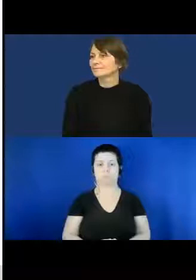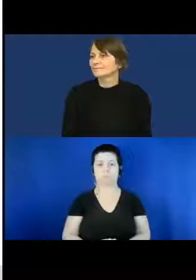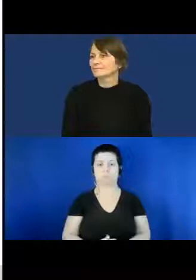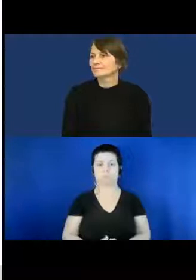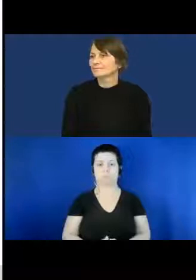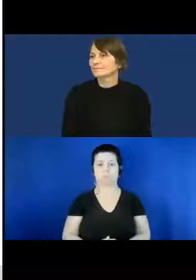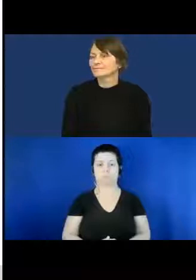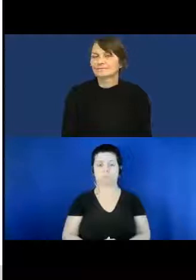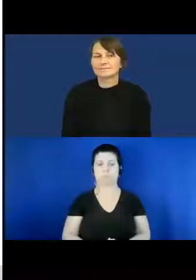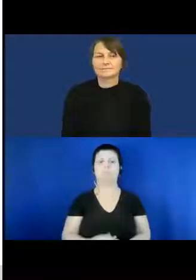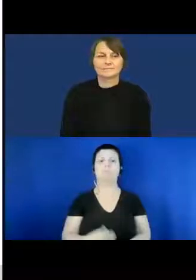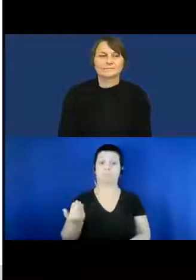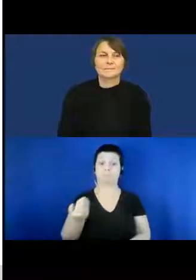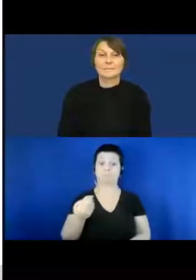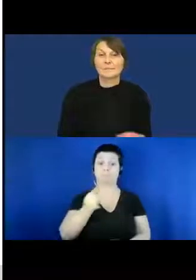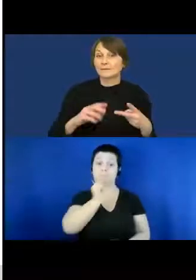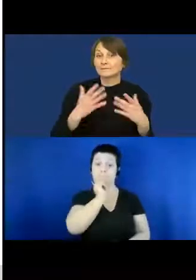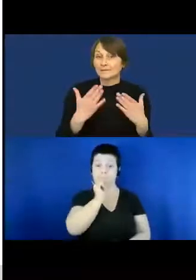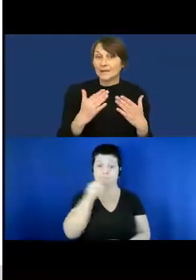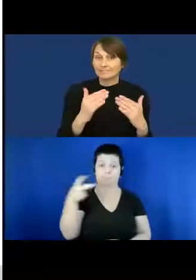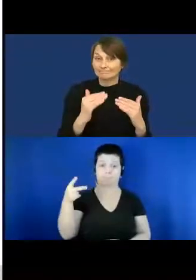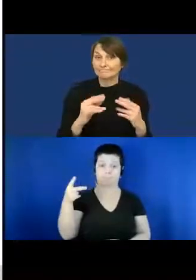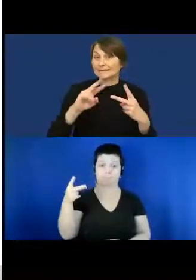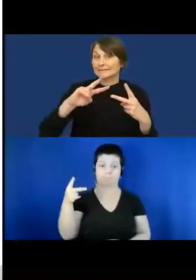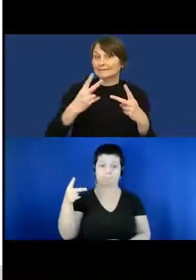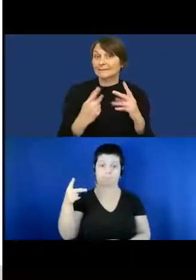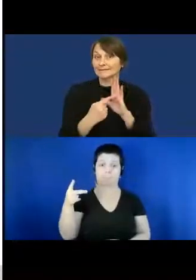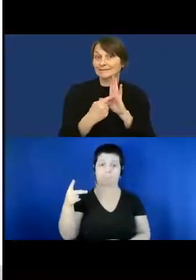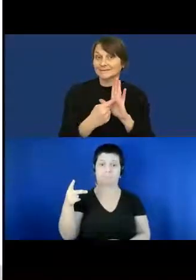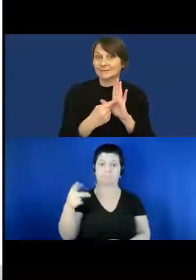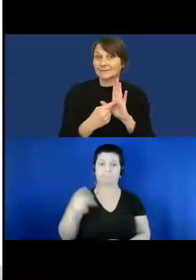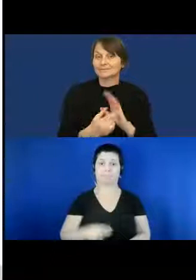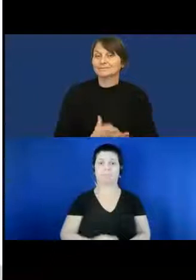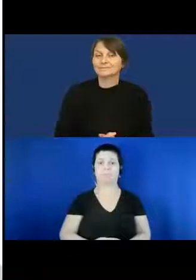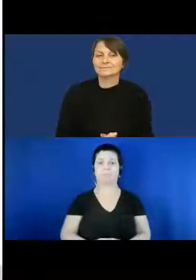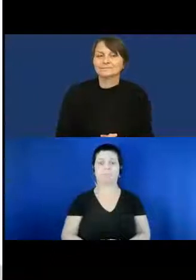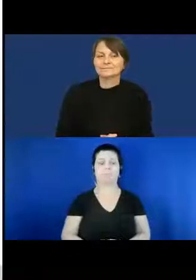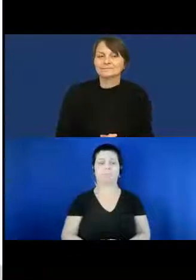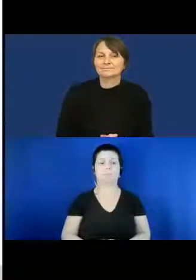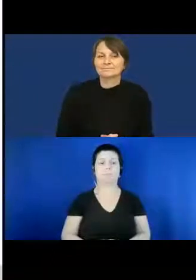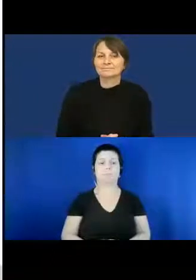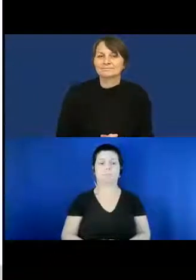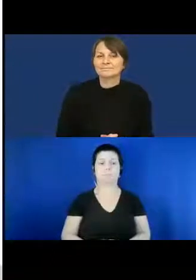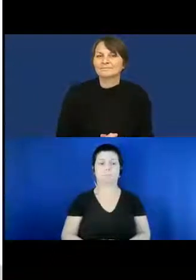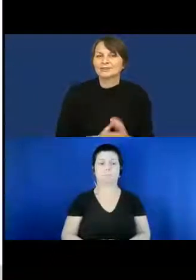So the second example that I'm going to show you is a text